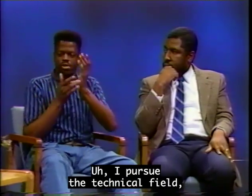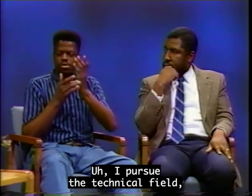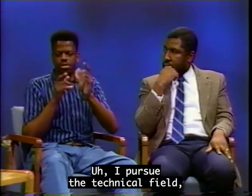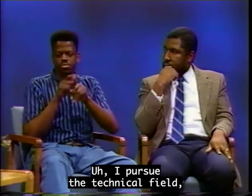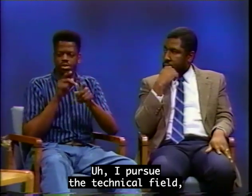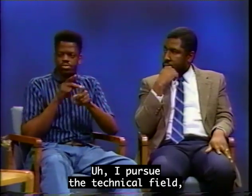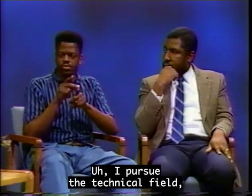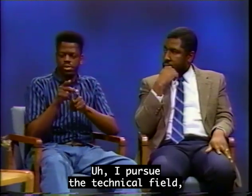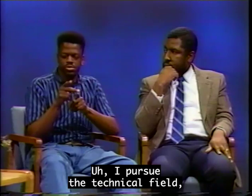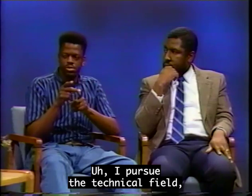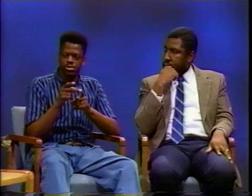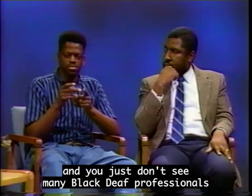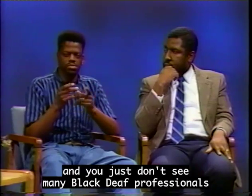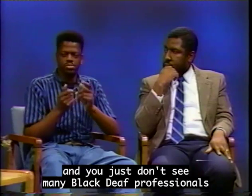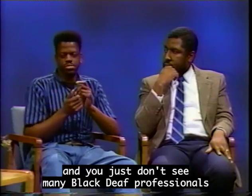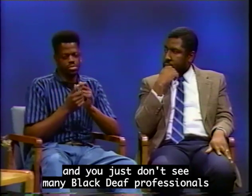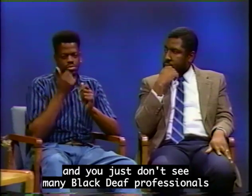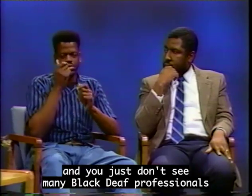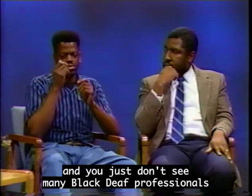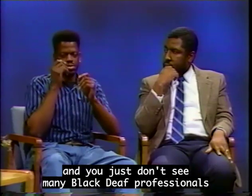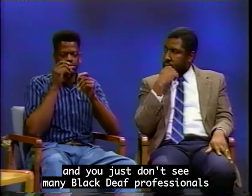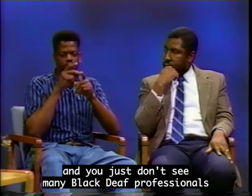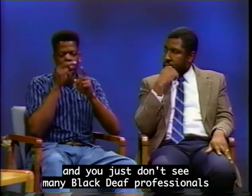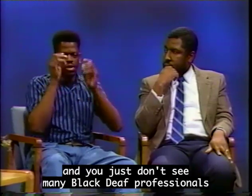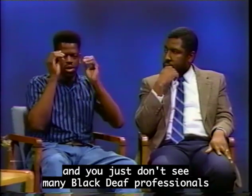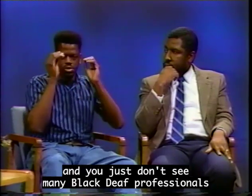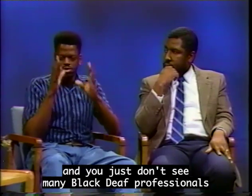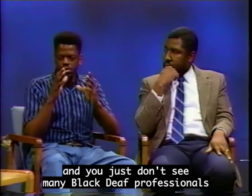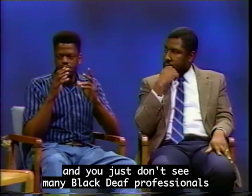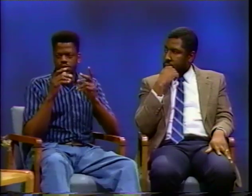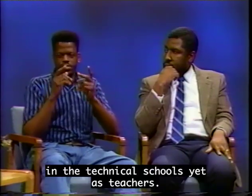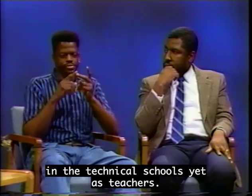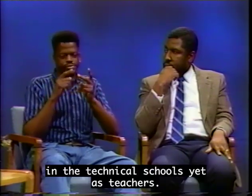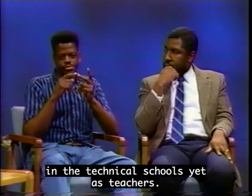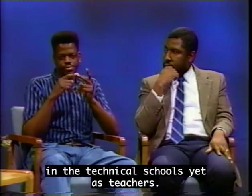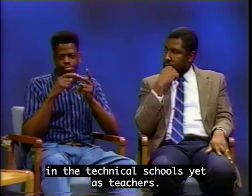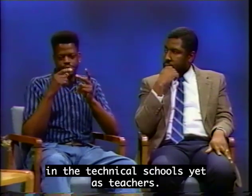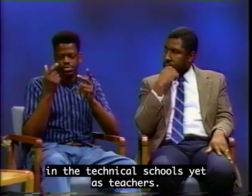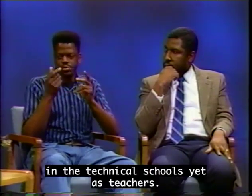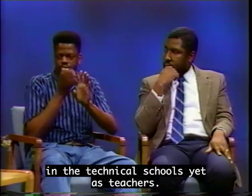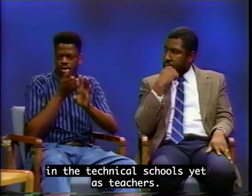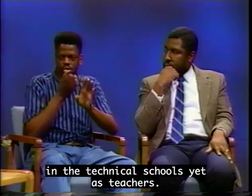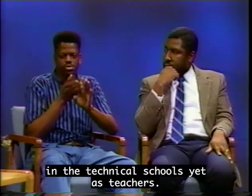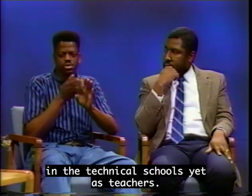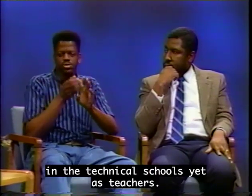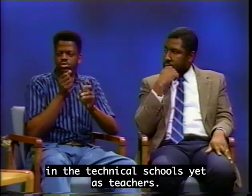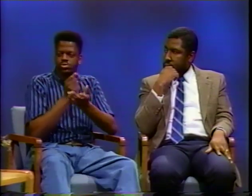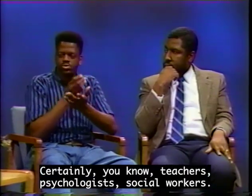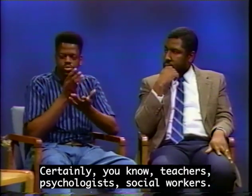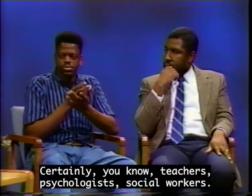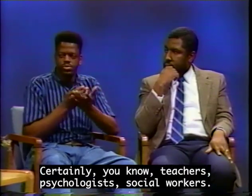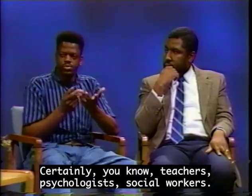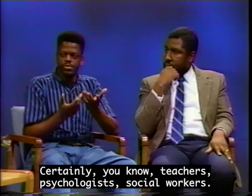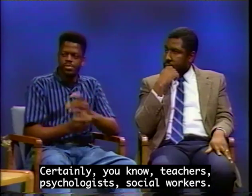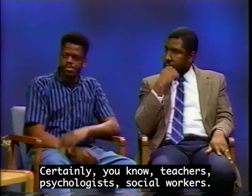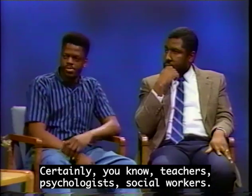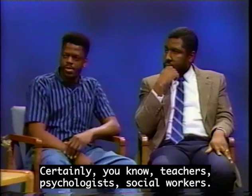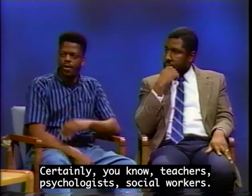I pursued a technical field, and you just don't see many black deaf professionals in the technical schools yet as teachers. Certainly, you know,